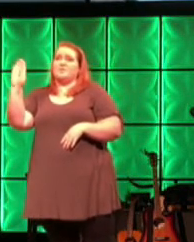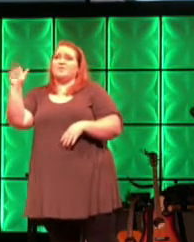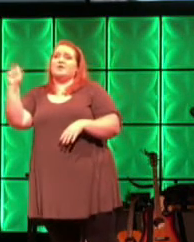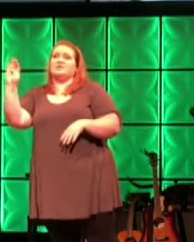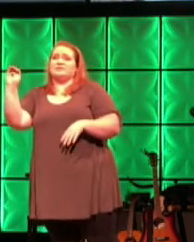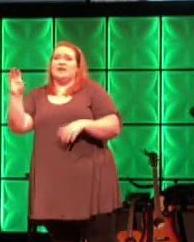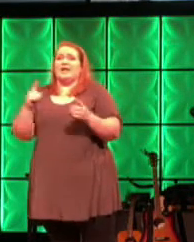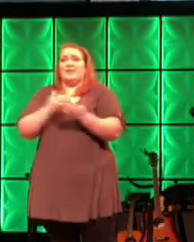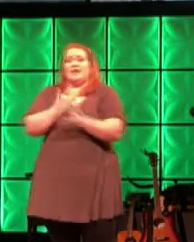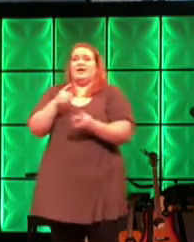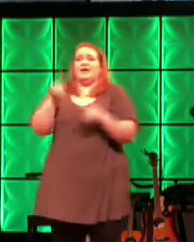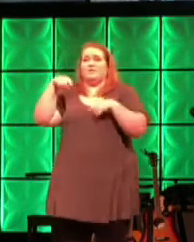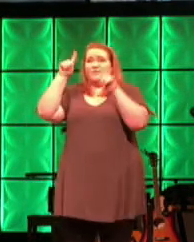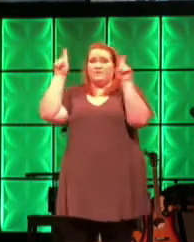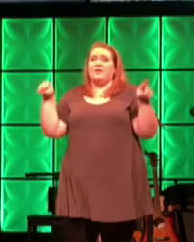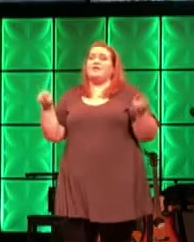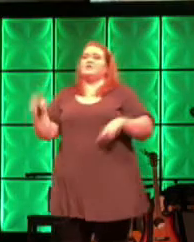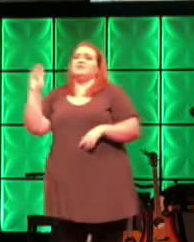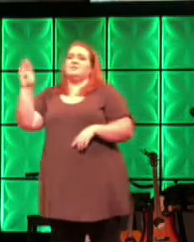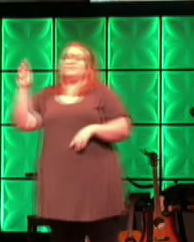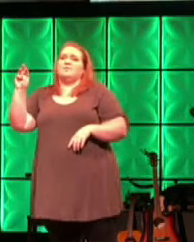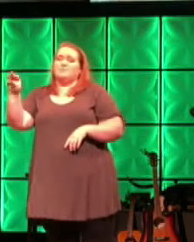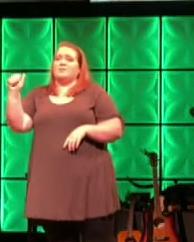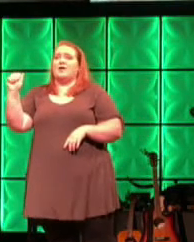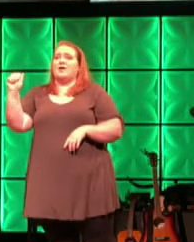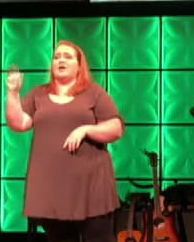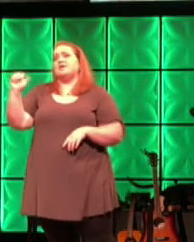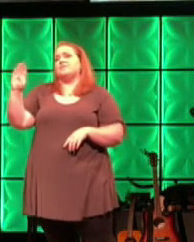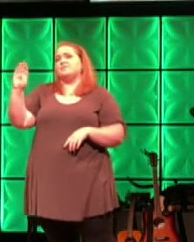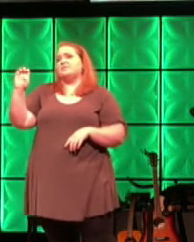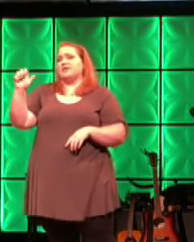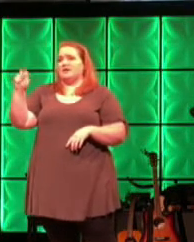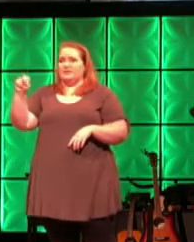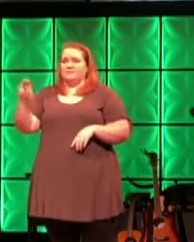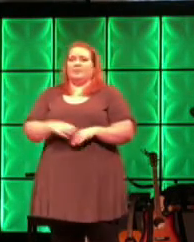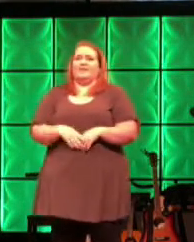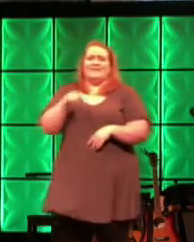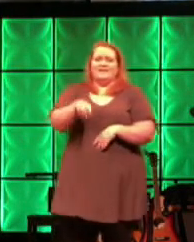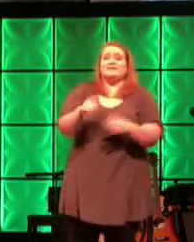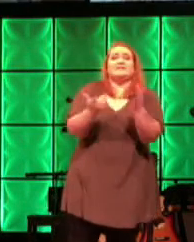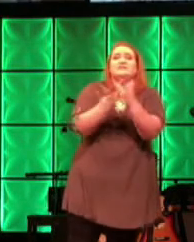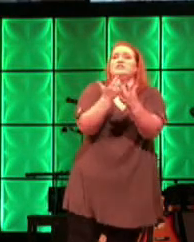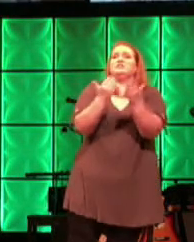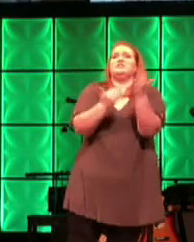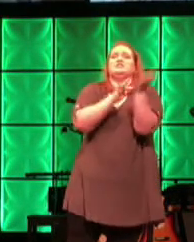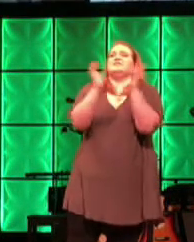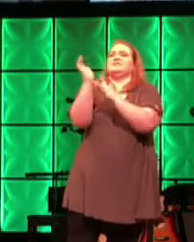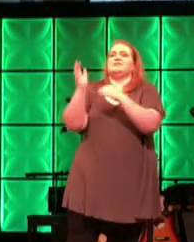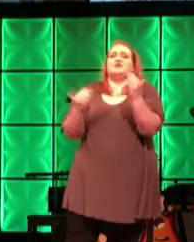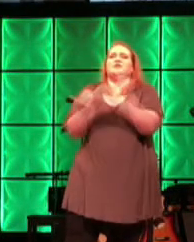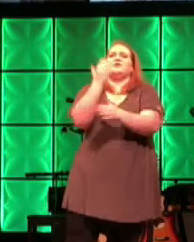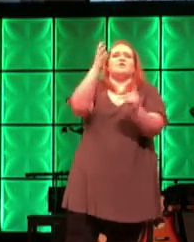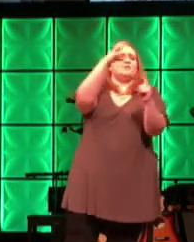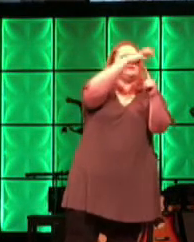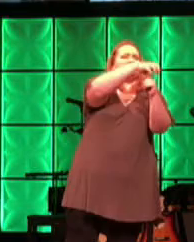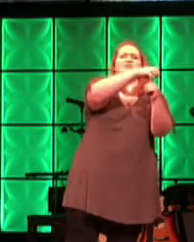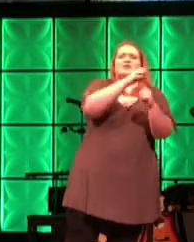famous Maccabean. But this Jesus, this new champion, was riding